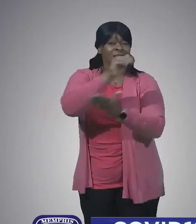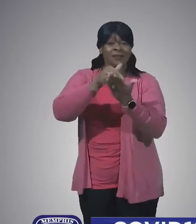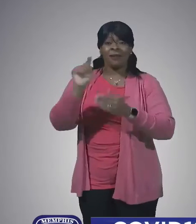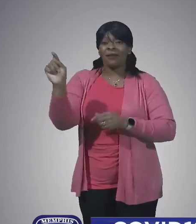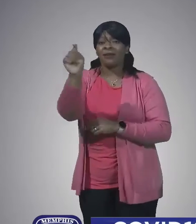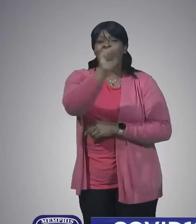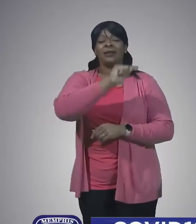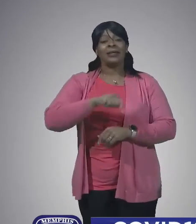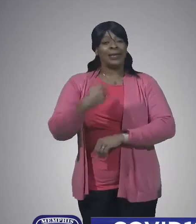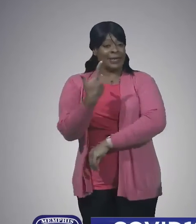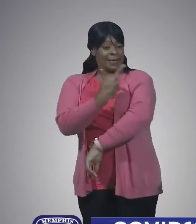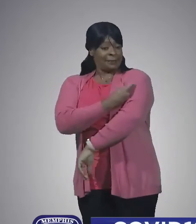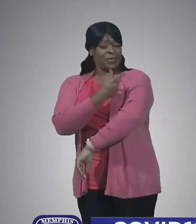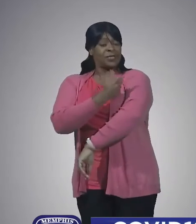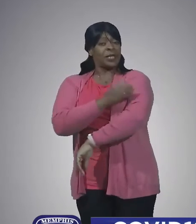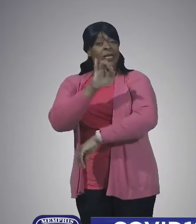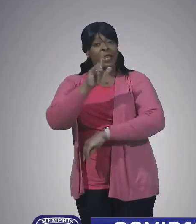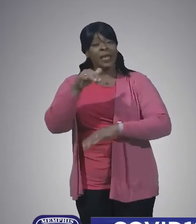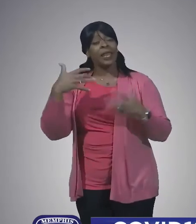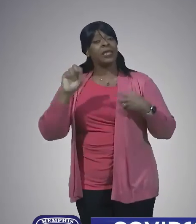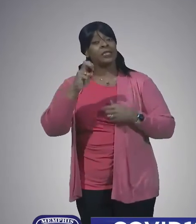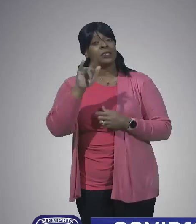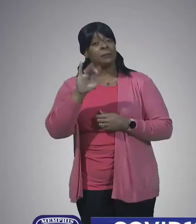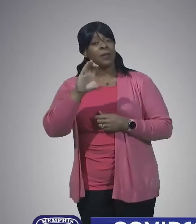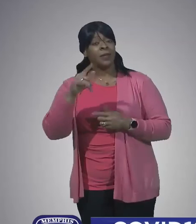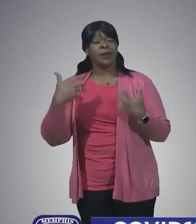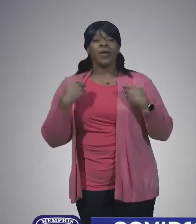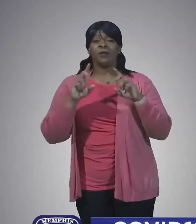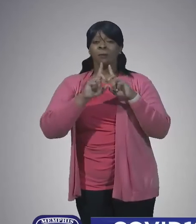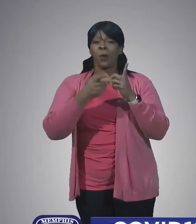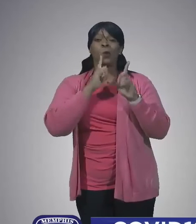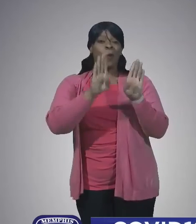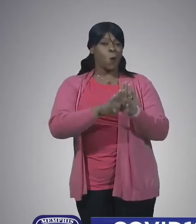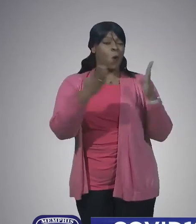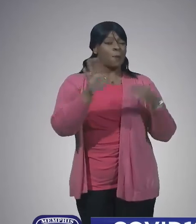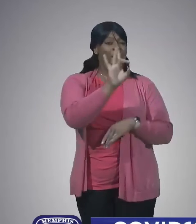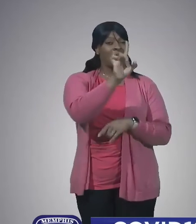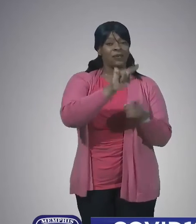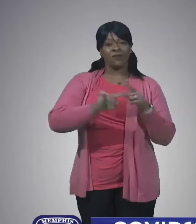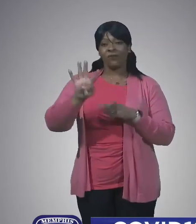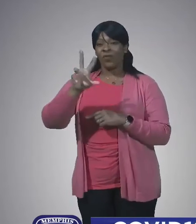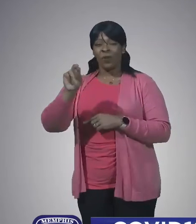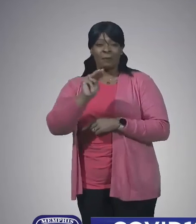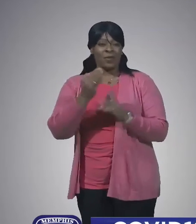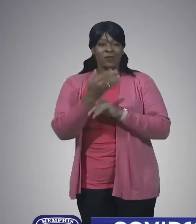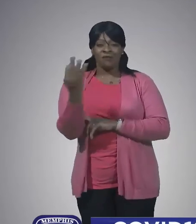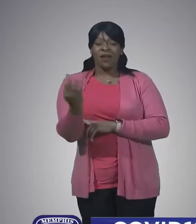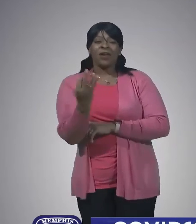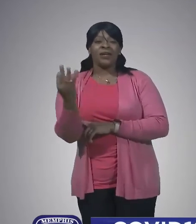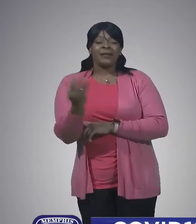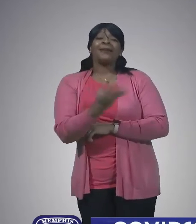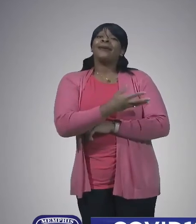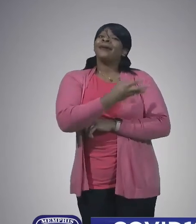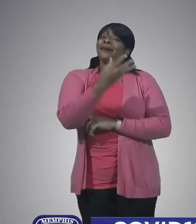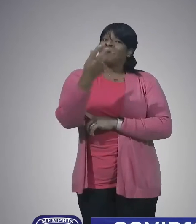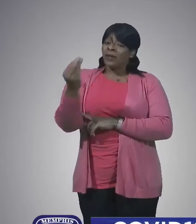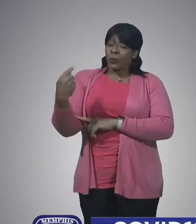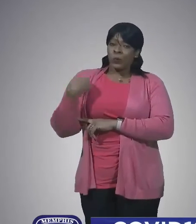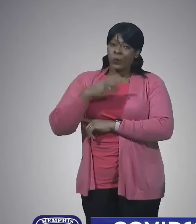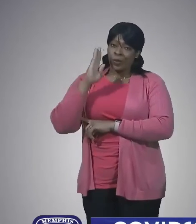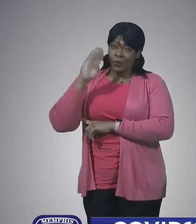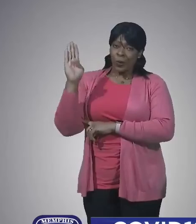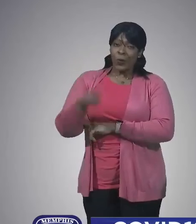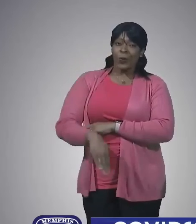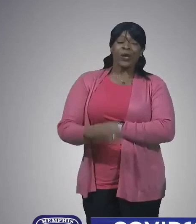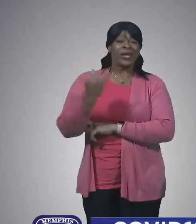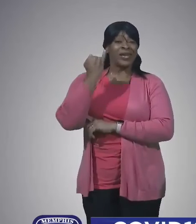Our immunization clinic at the Shelby County Health Department is open 8 to 4:30, Monday through Friday. And we know that